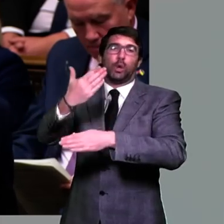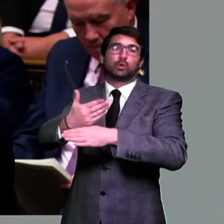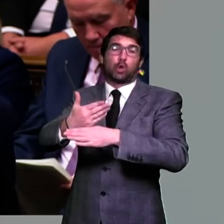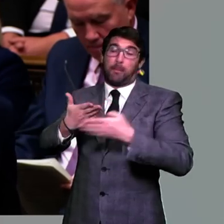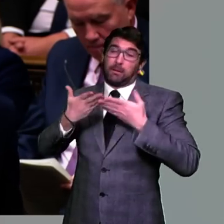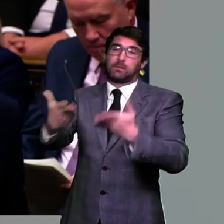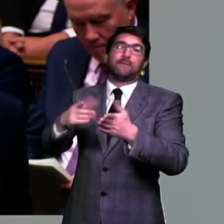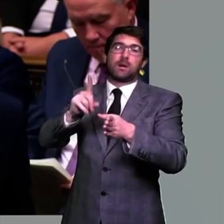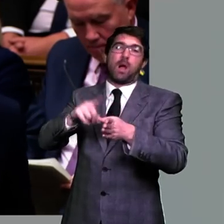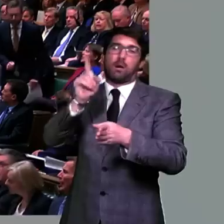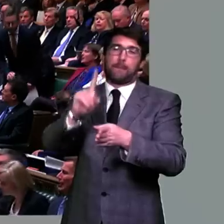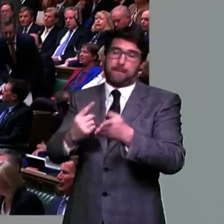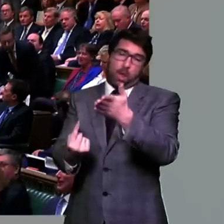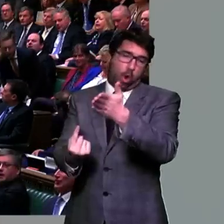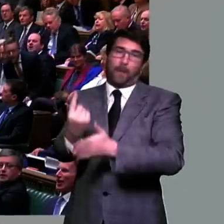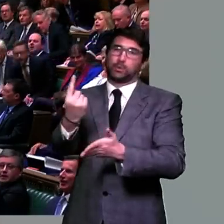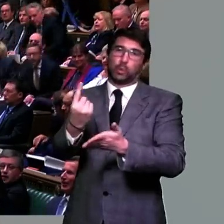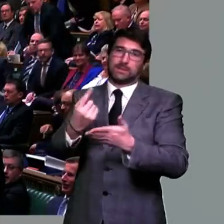people across my constituency?